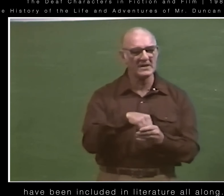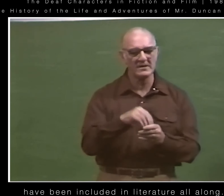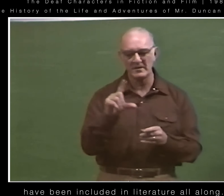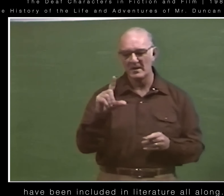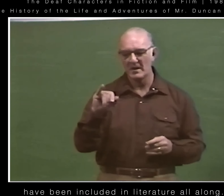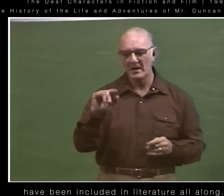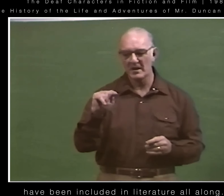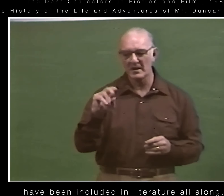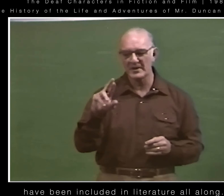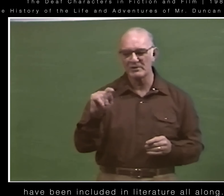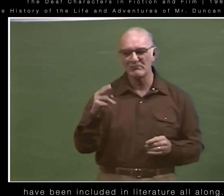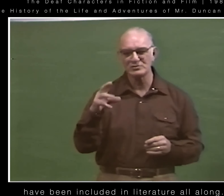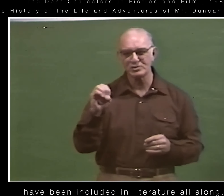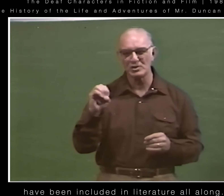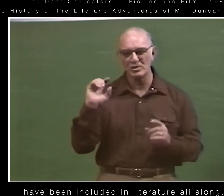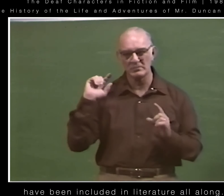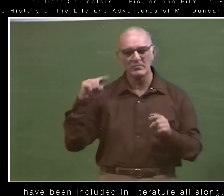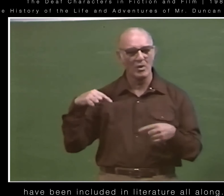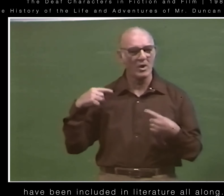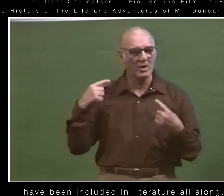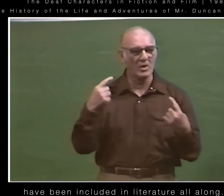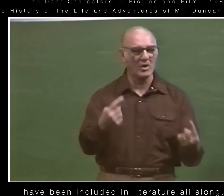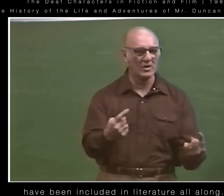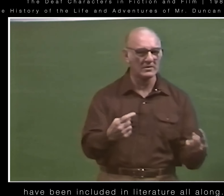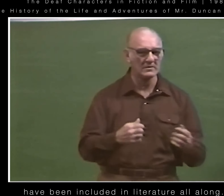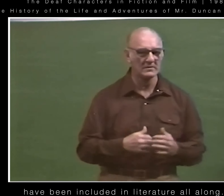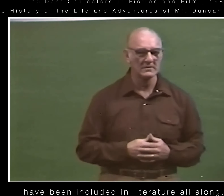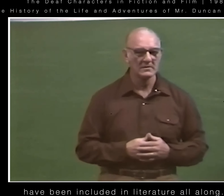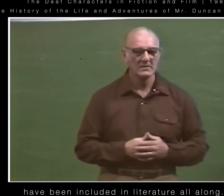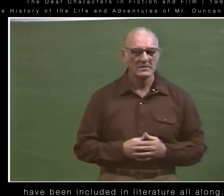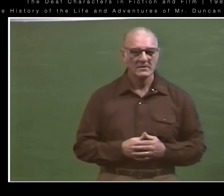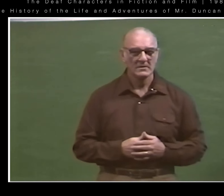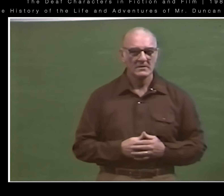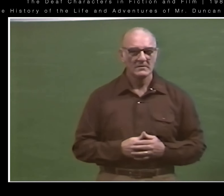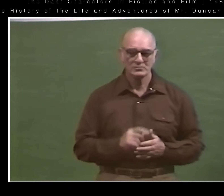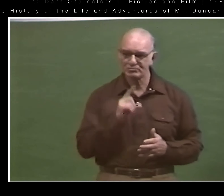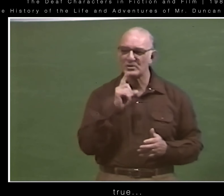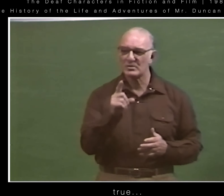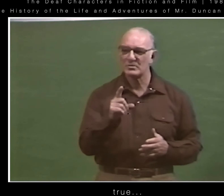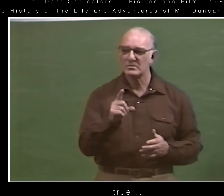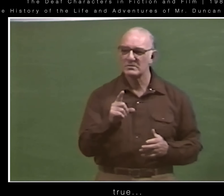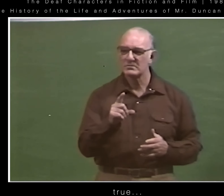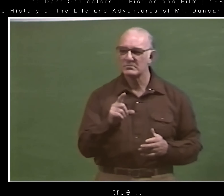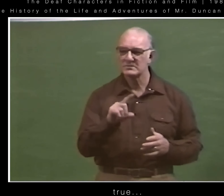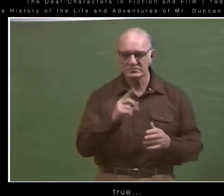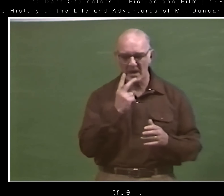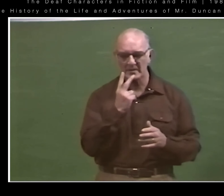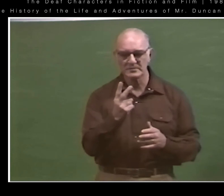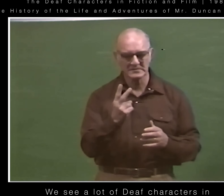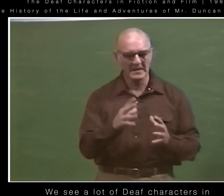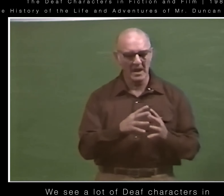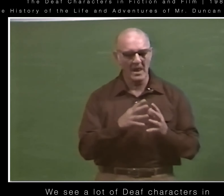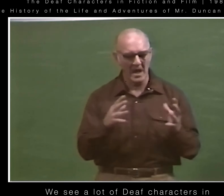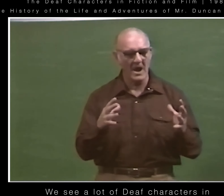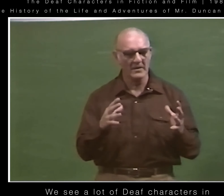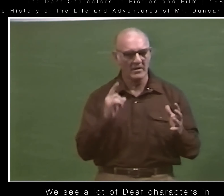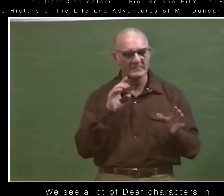in literature all along. It's true, we're starting to see a lot of